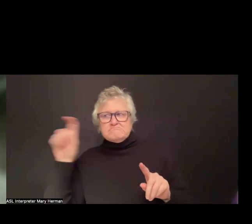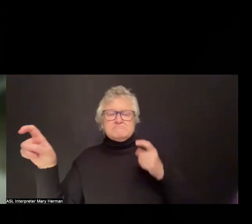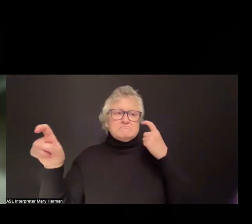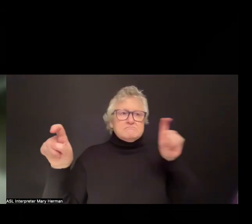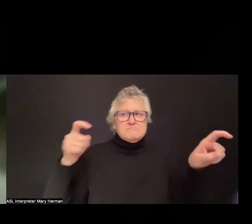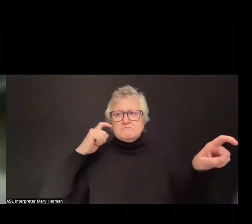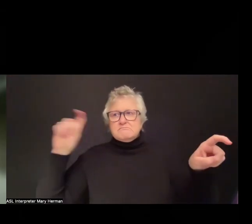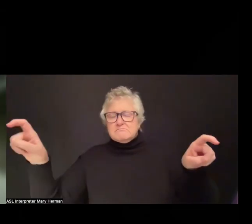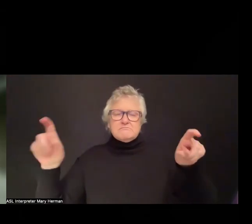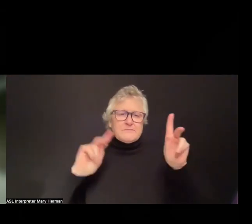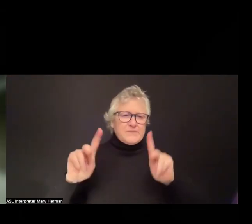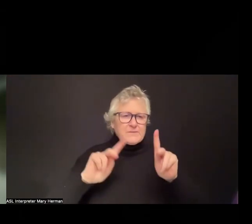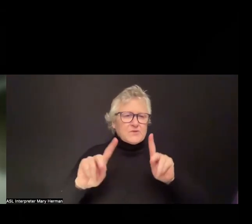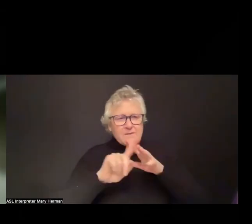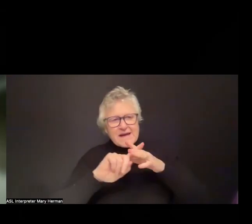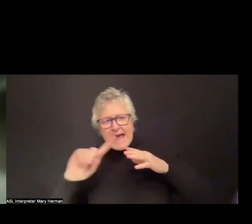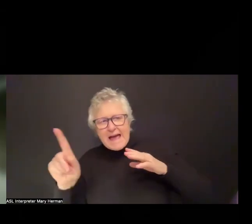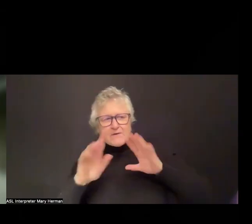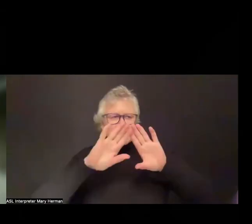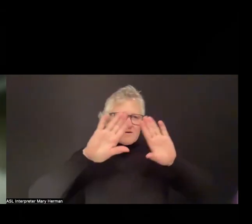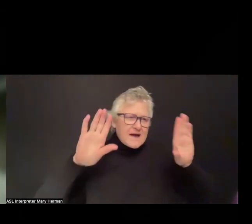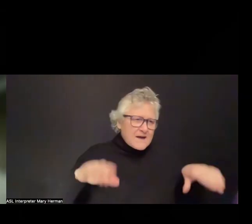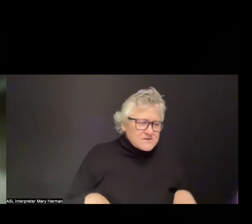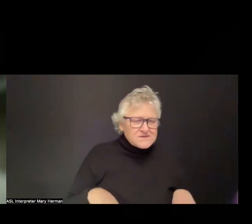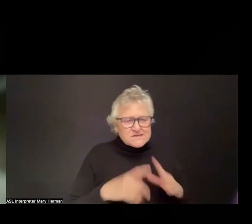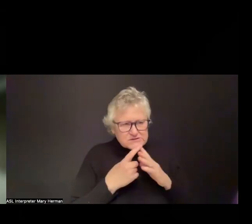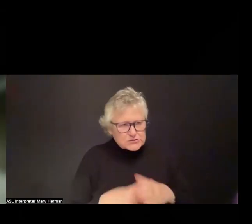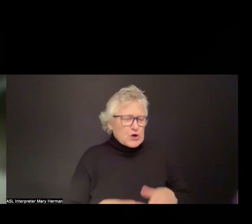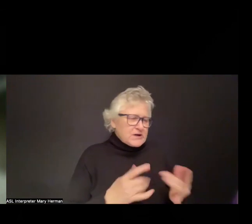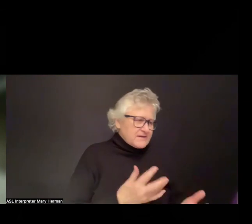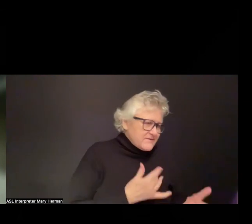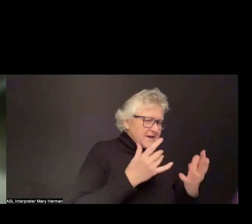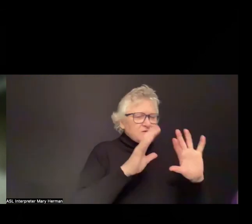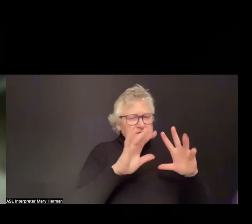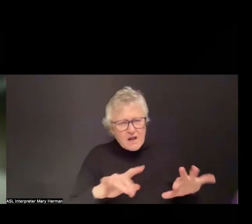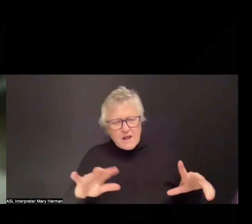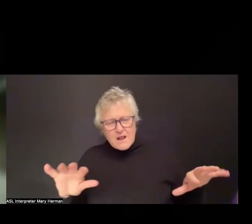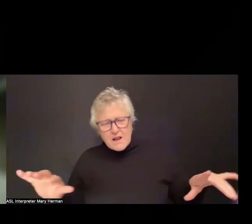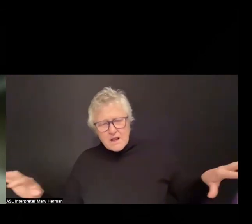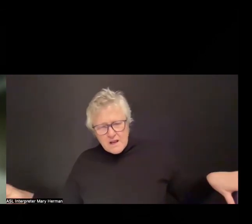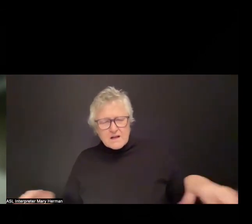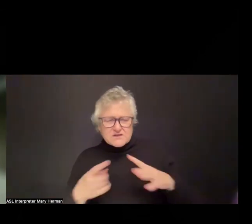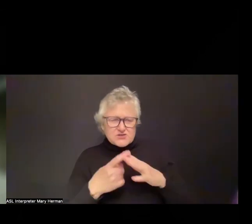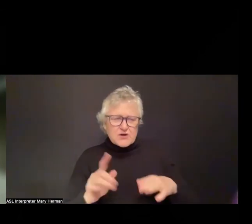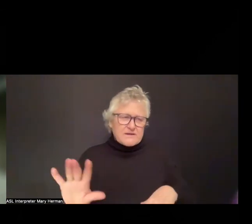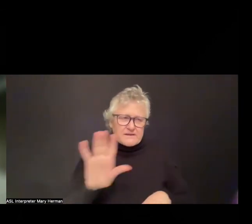boil. Another day in Boston would begin. I didn't have much time.